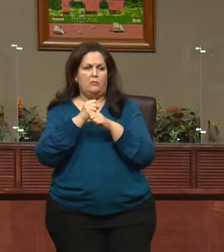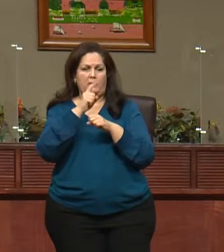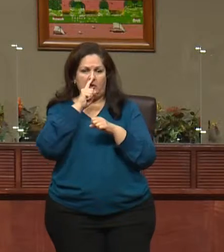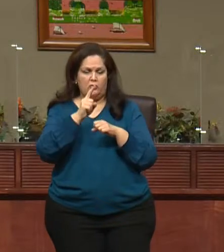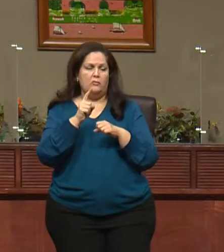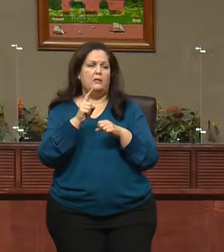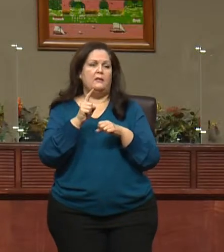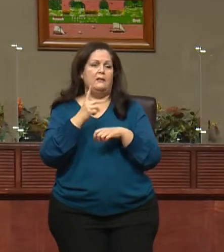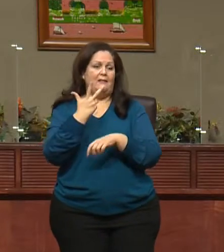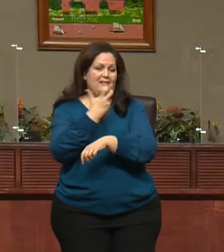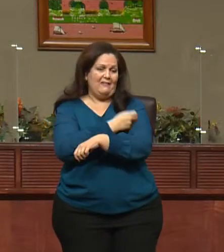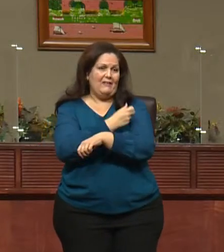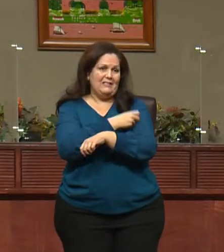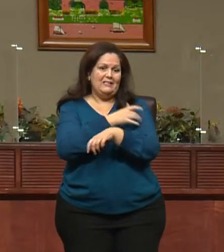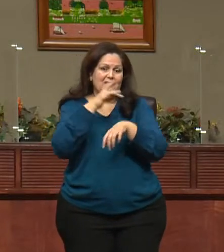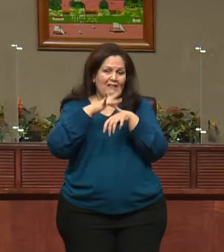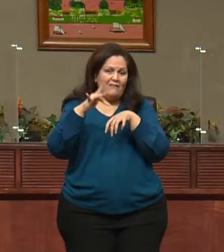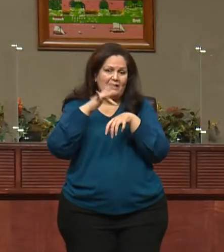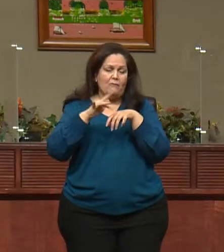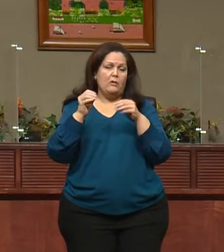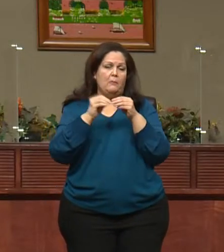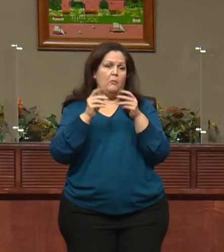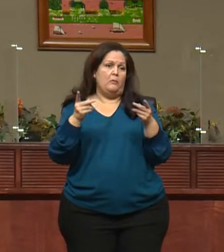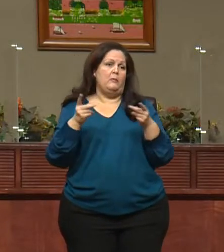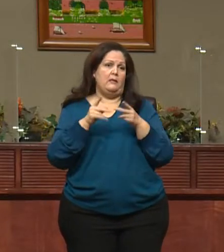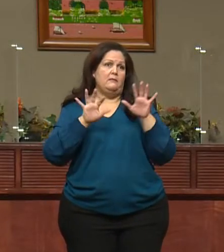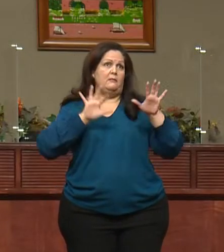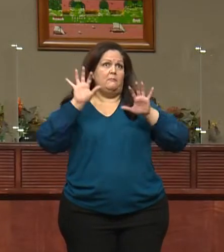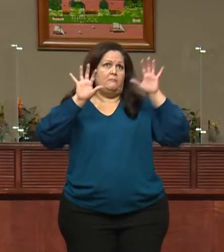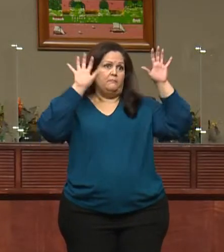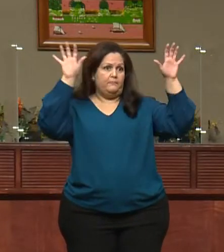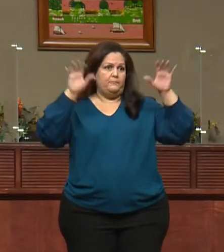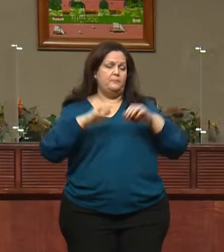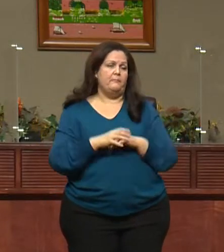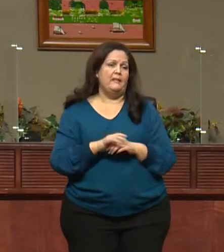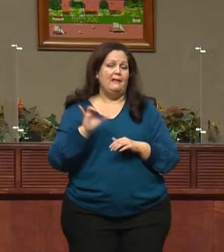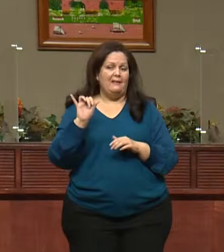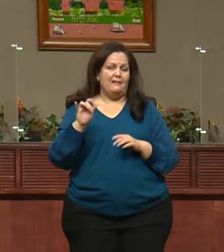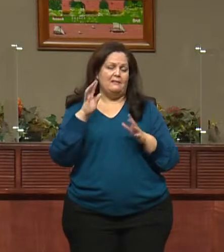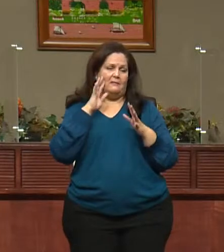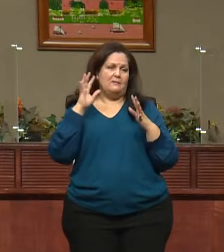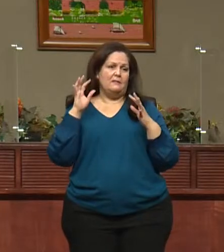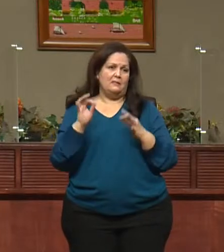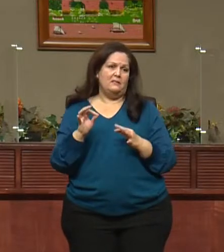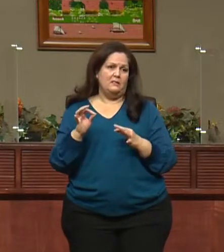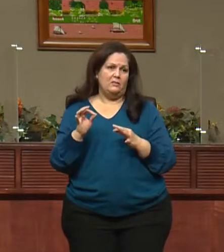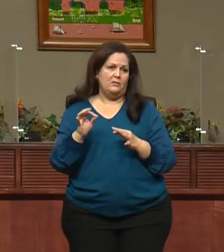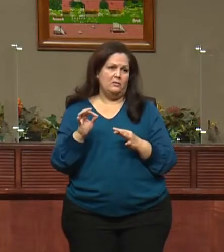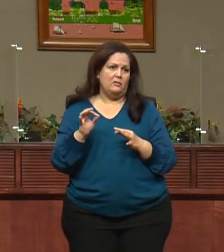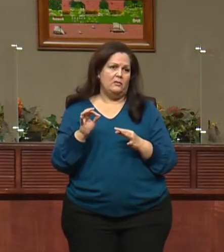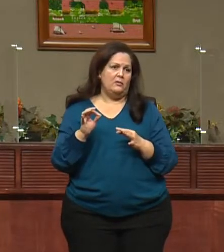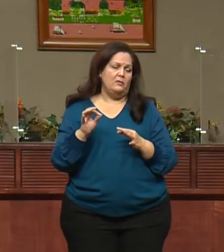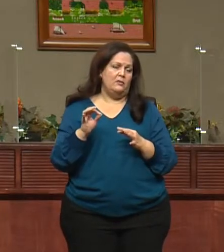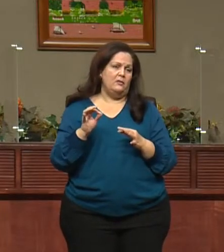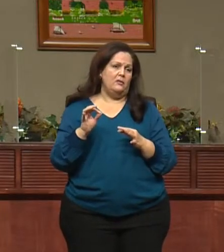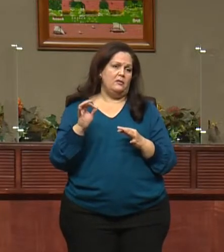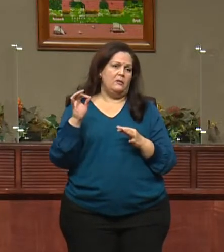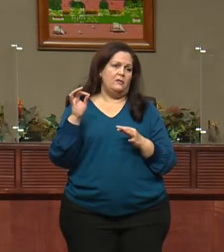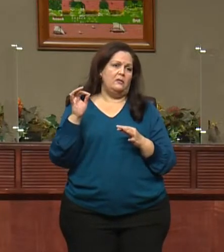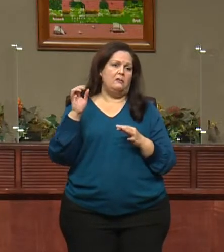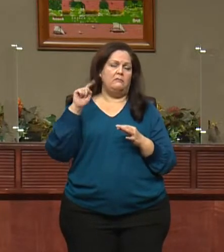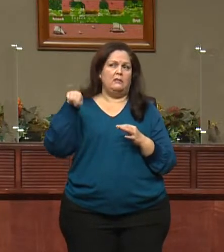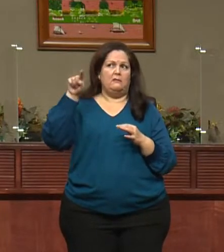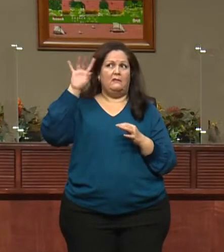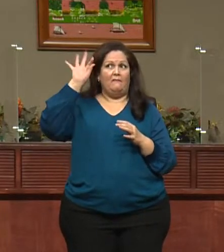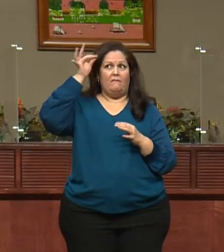more widely available. So that is a decision that is being driven primarily at the federal